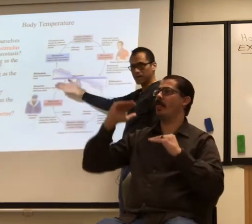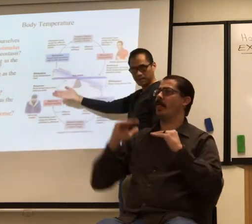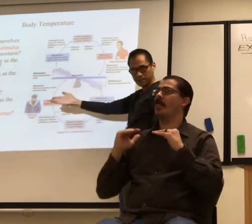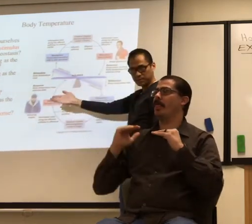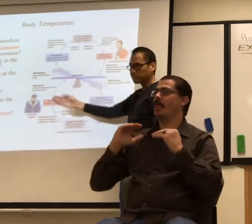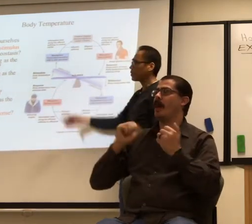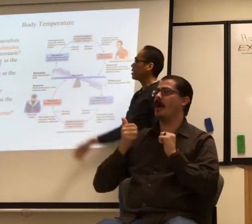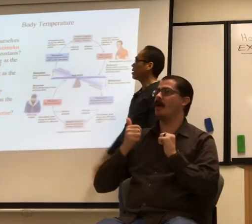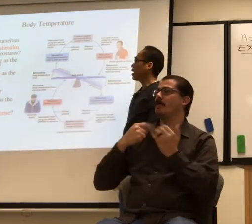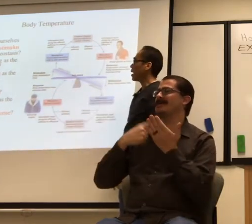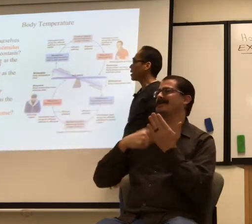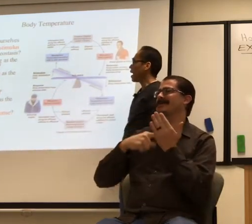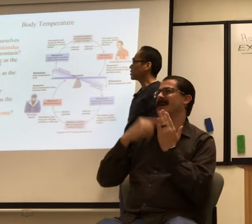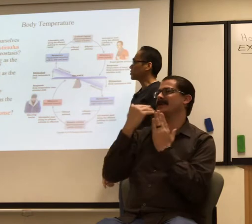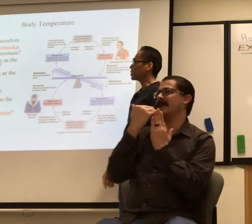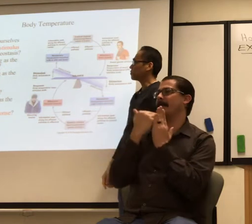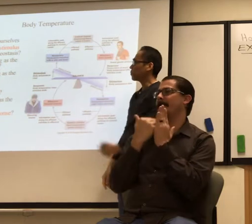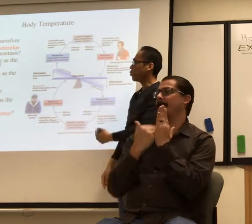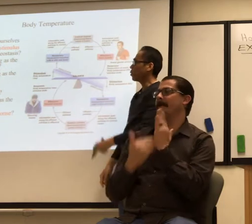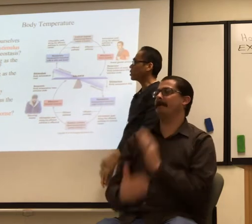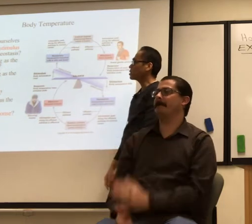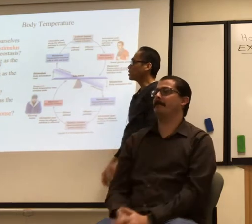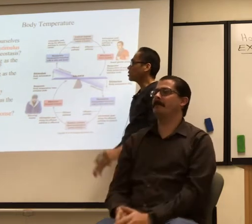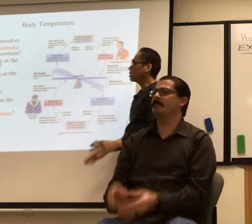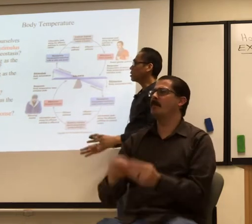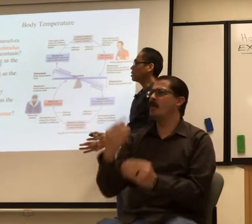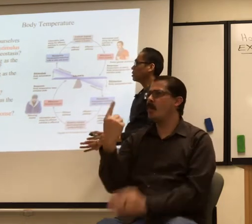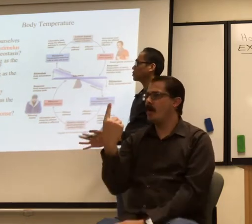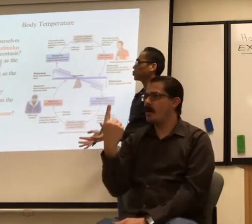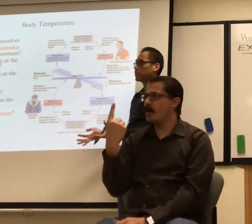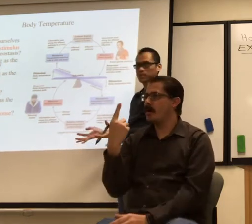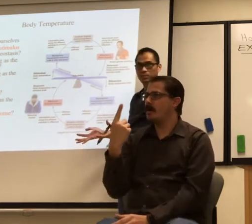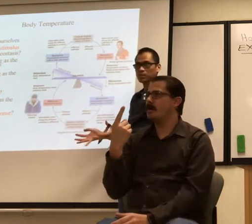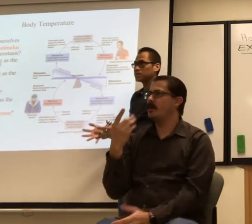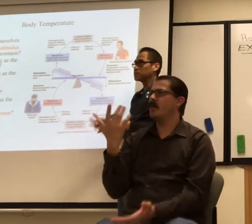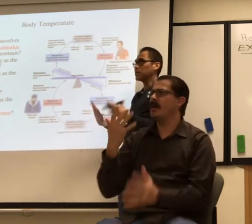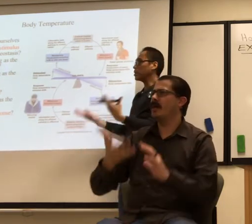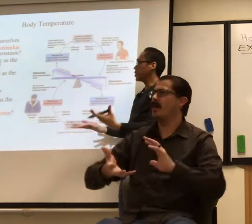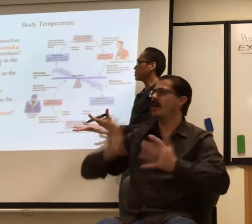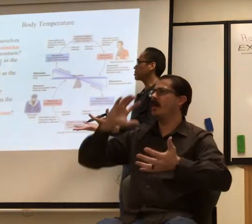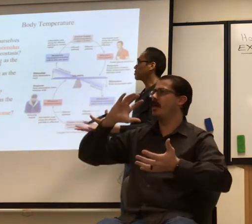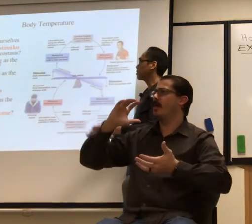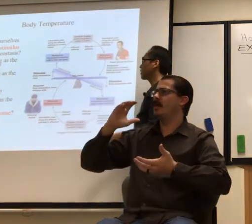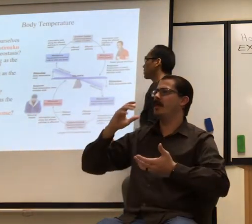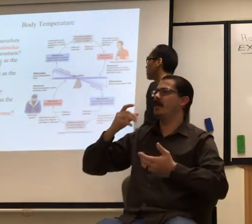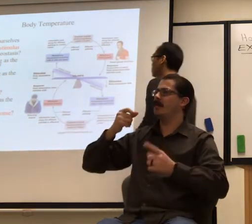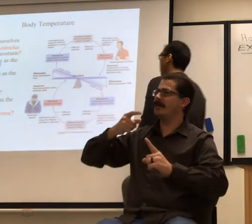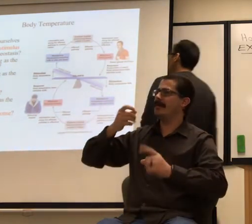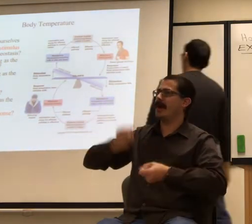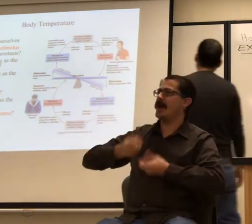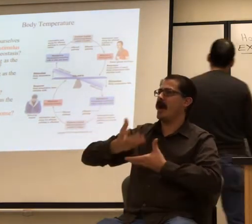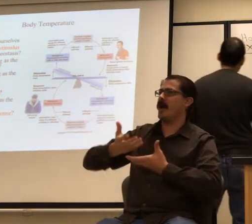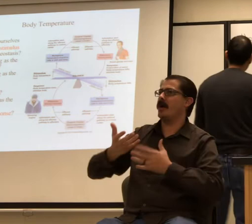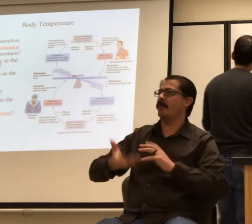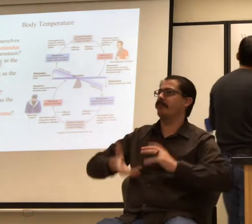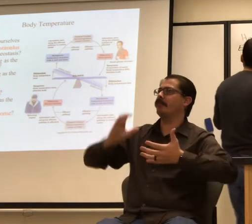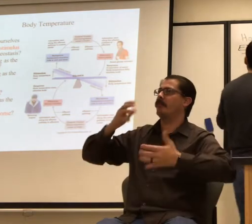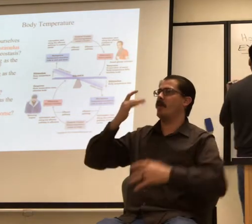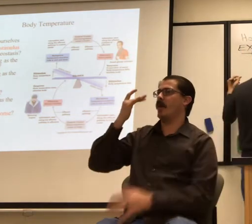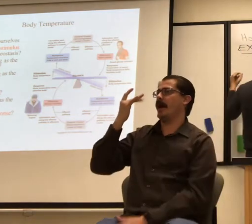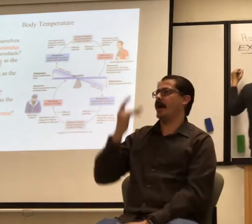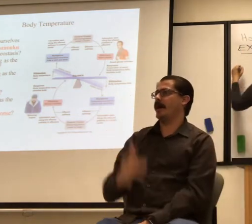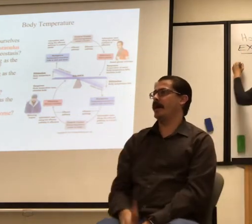go through the steps and ask yourself, number one, what's the disturbance? What's the stimulus that's disrupting or